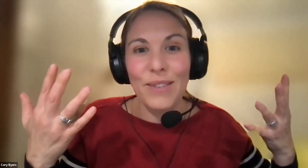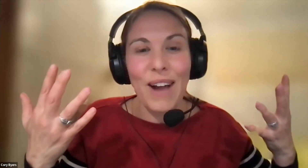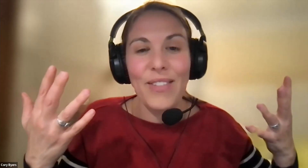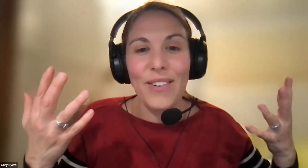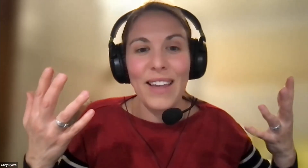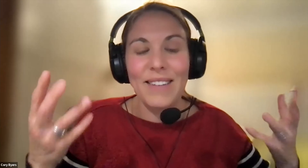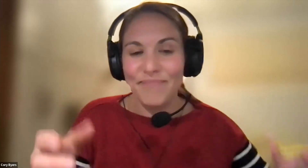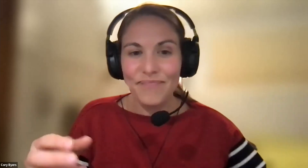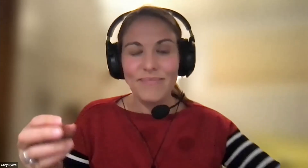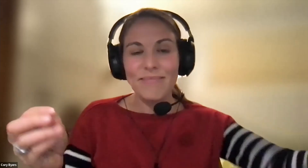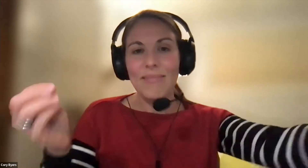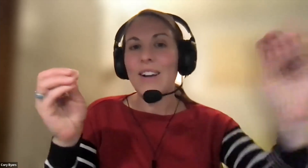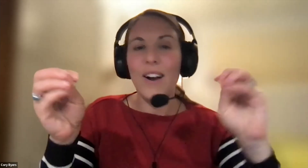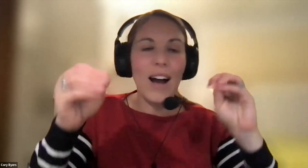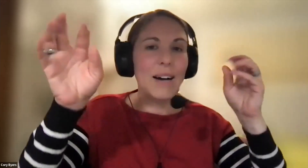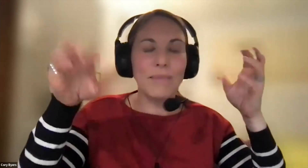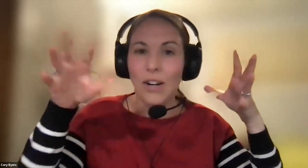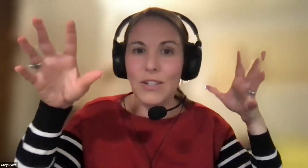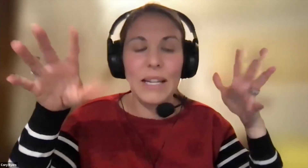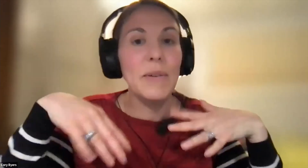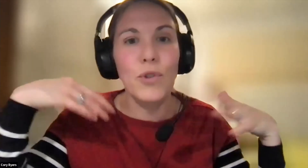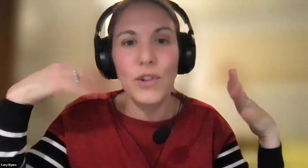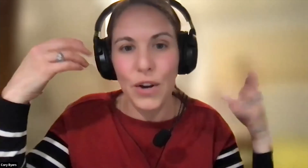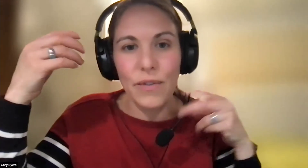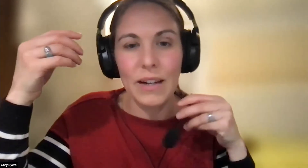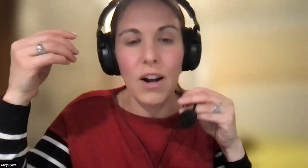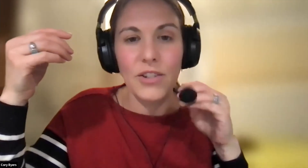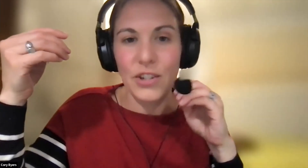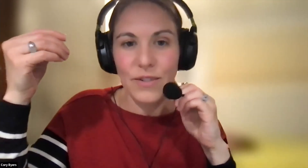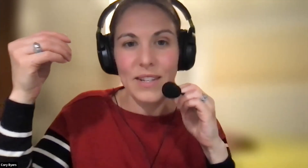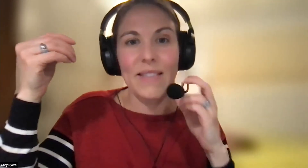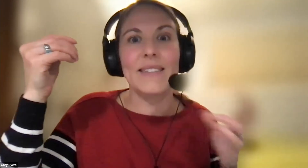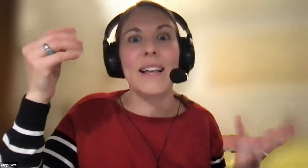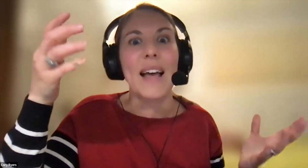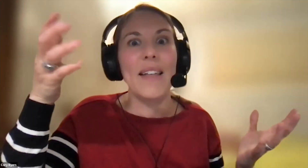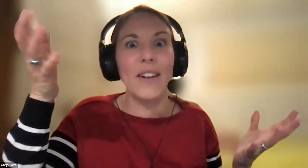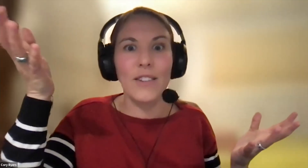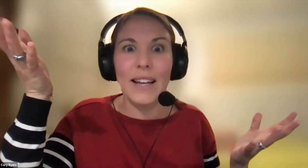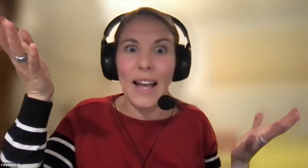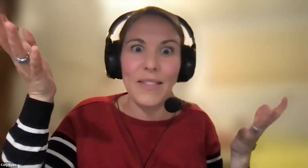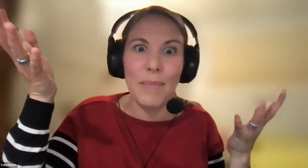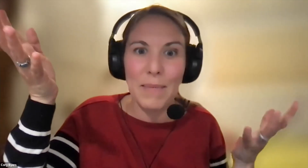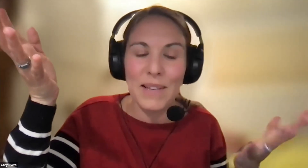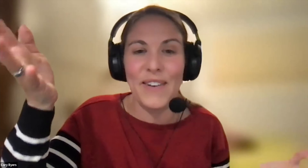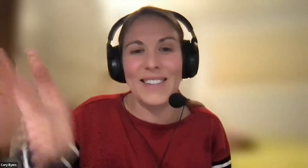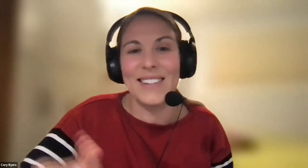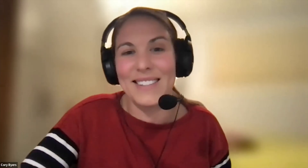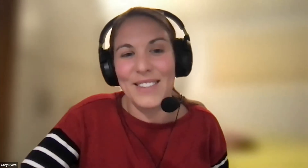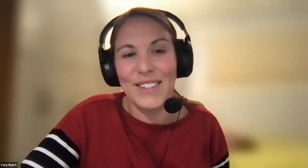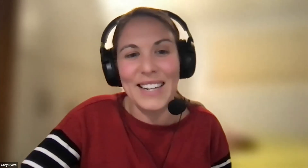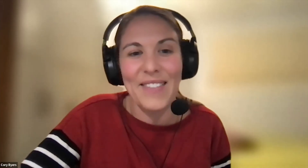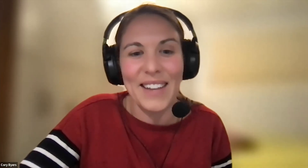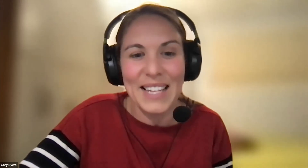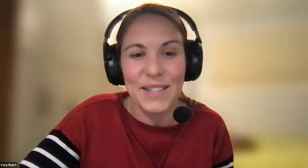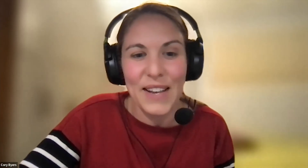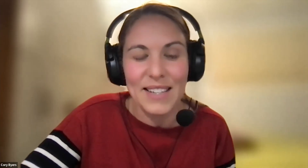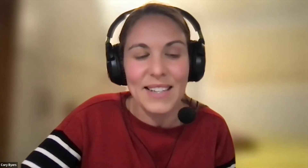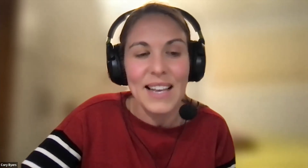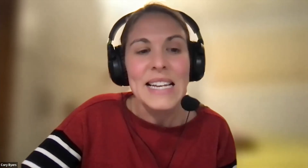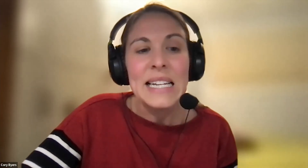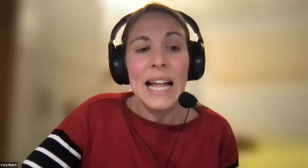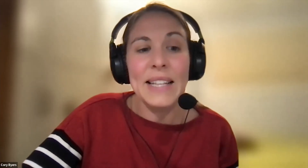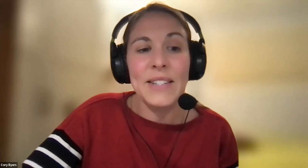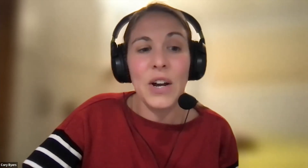to it rather than even more so than cartoons and things like that. They're looking at the baby's faces, looking at the kids'